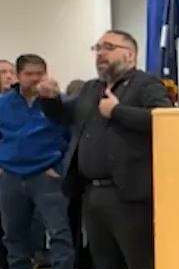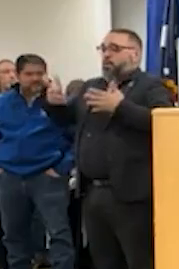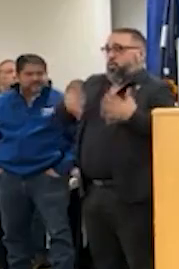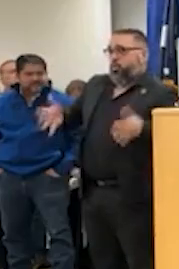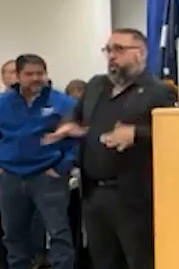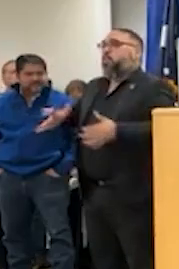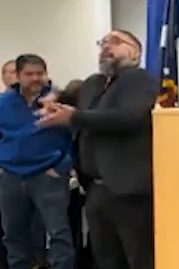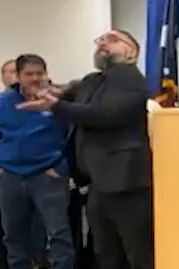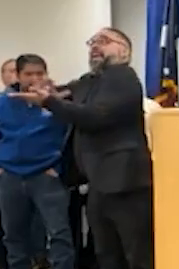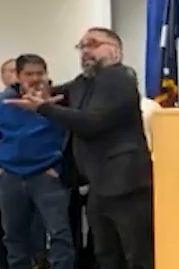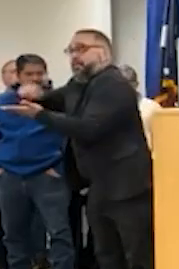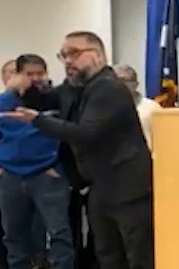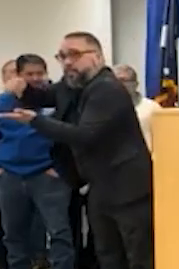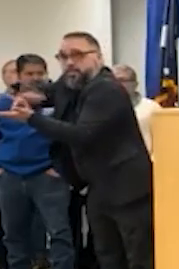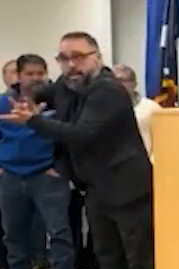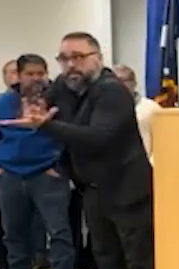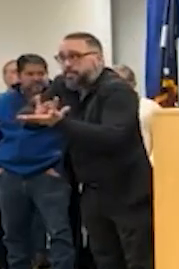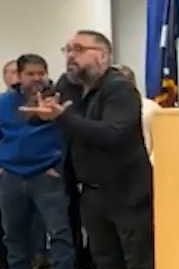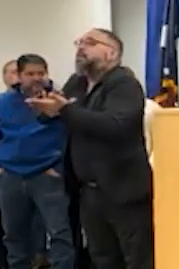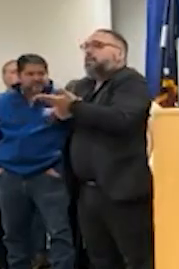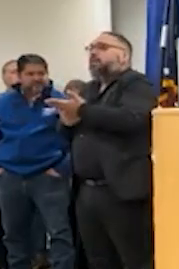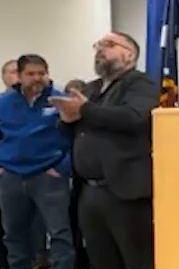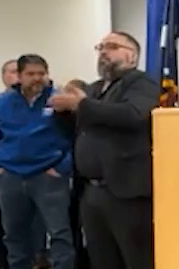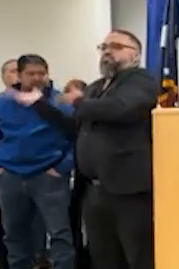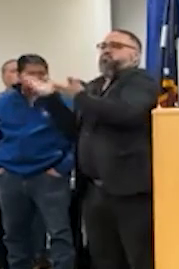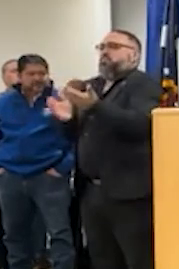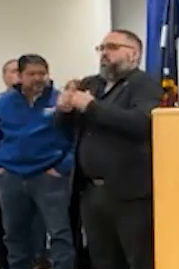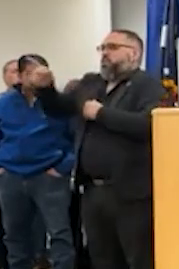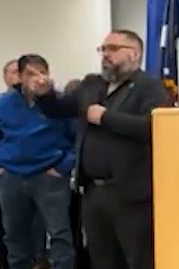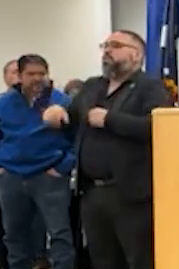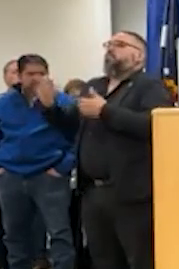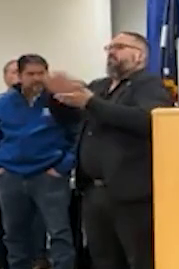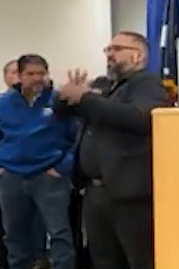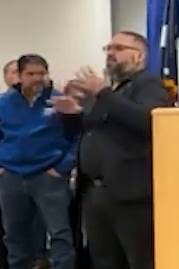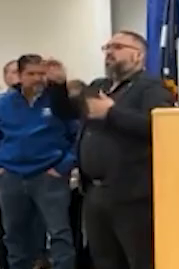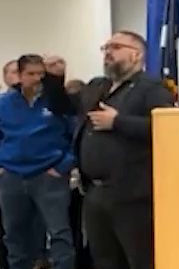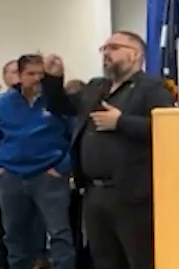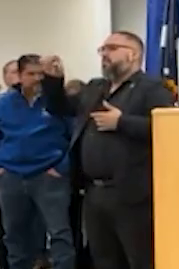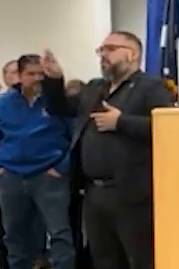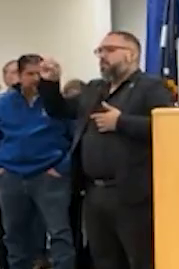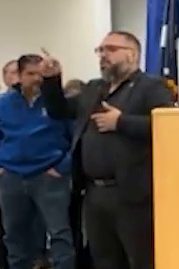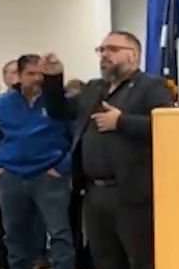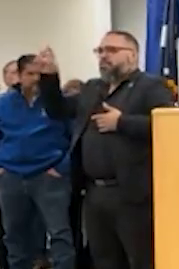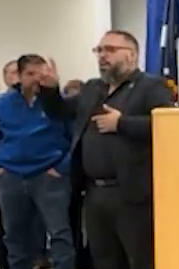medicine in particular, right? And those 6 hubs, Miller's Pond, Normoil, Gilbert